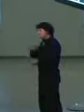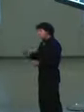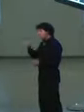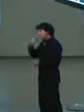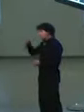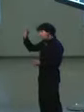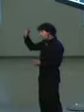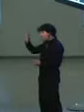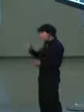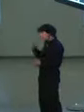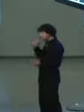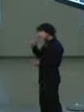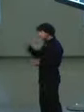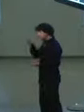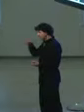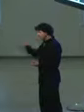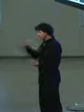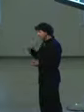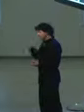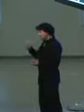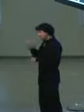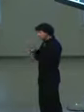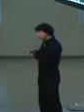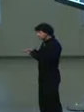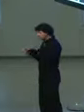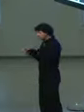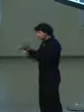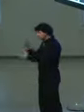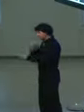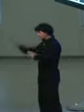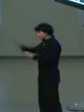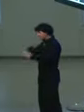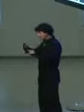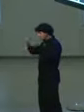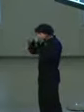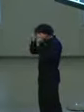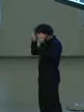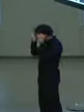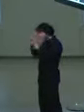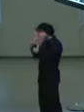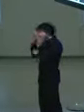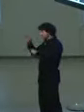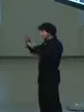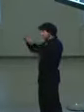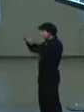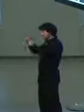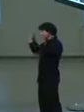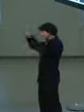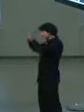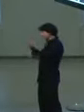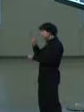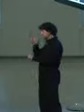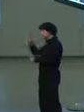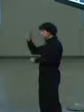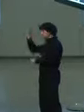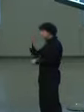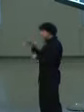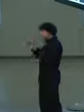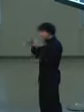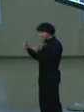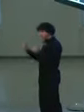Teenage Mutant Ninja Turtles. And I've seen a lot of posters around town here as well with the new feature film coming out. And what was interesting